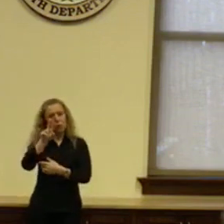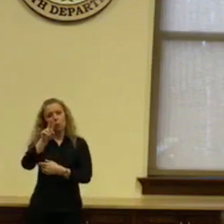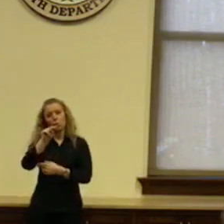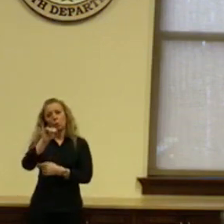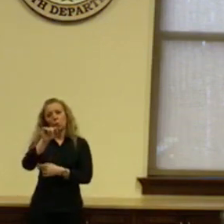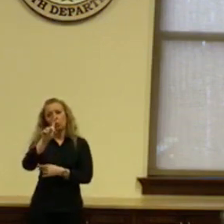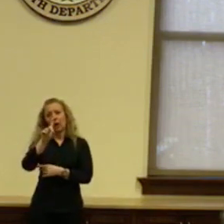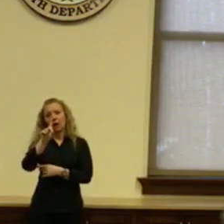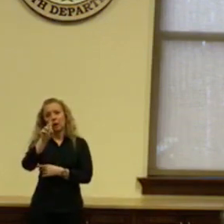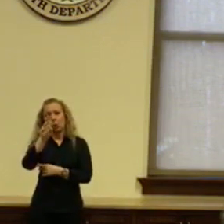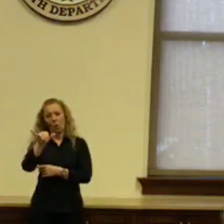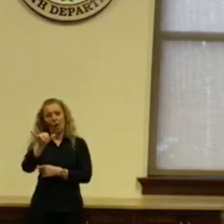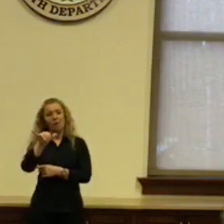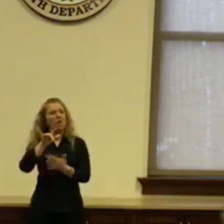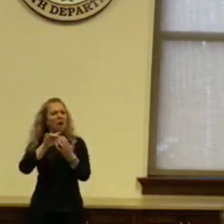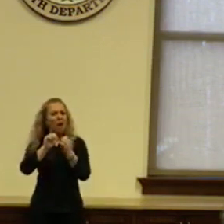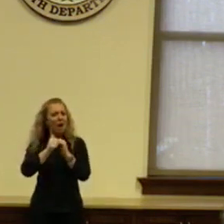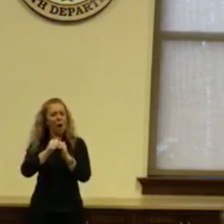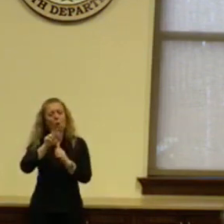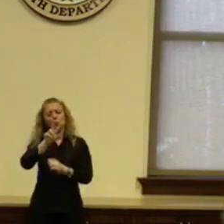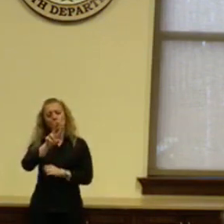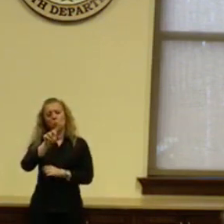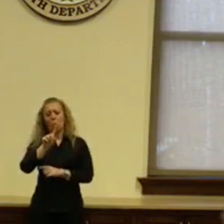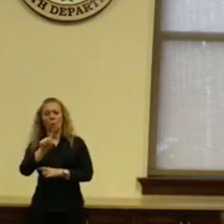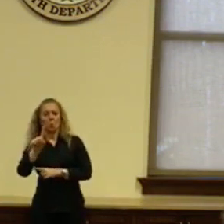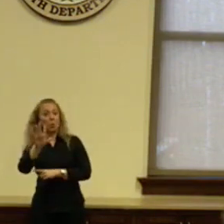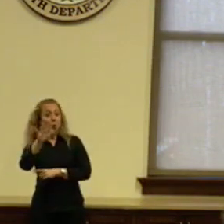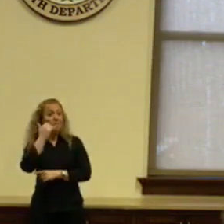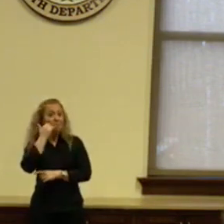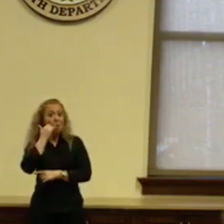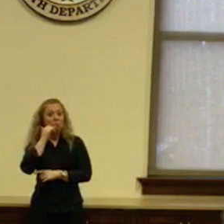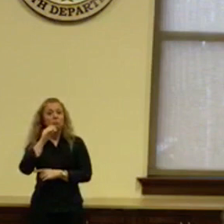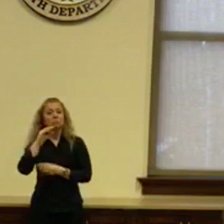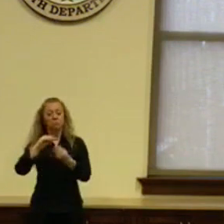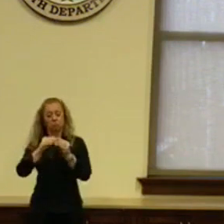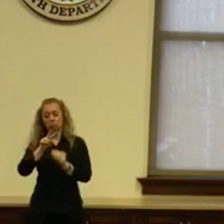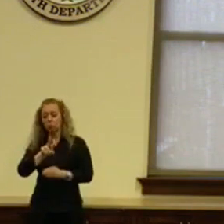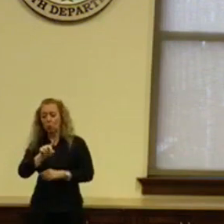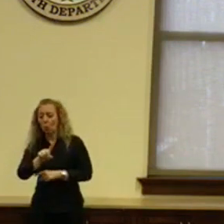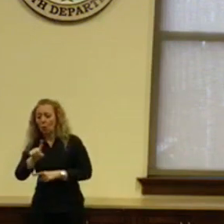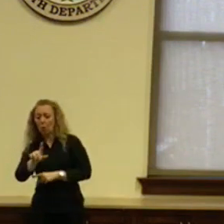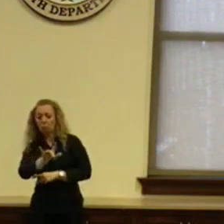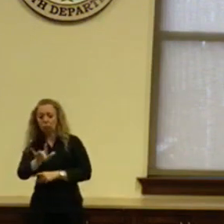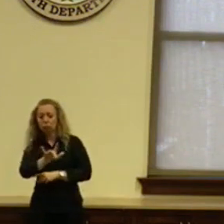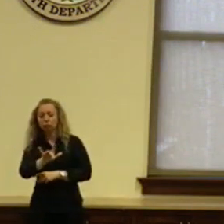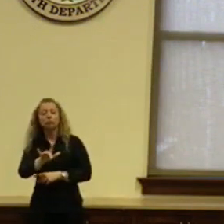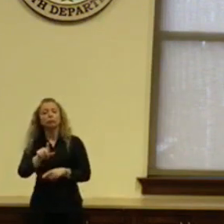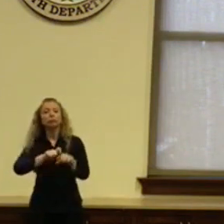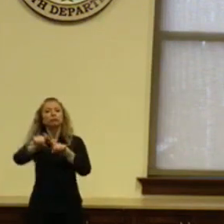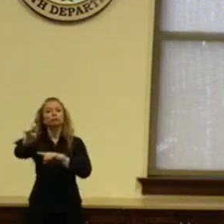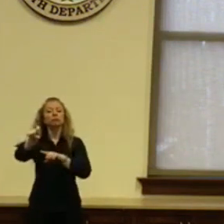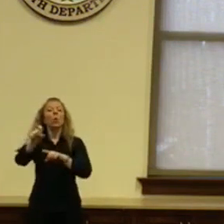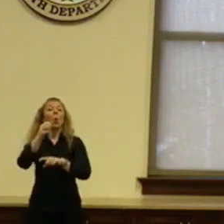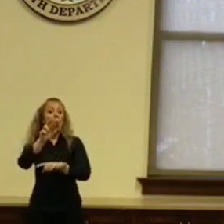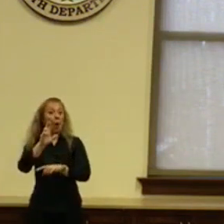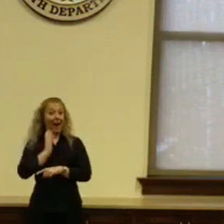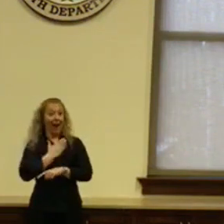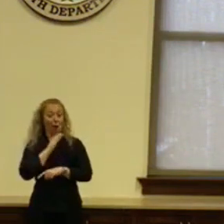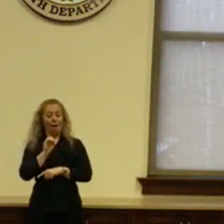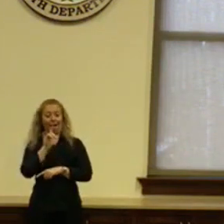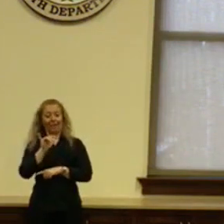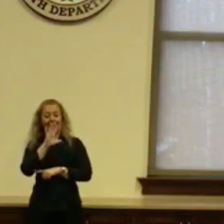United Way, 211, dial 211, or visit resources available on the county's website